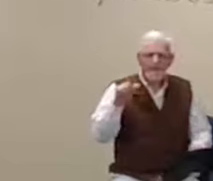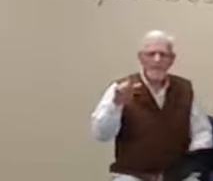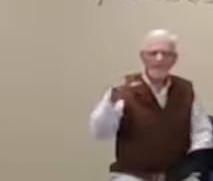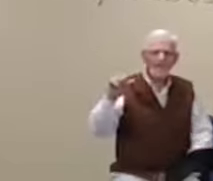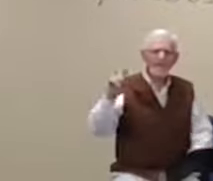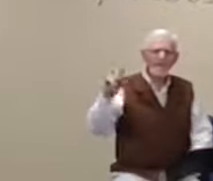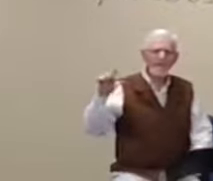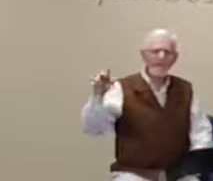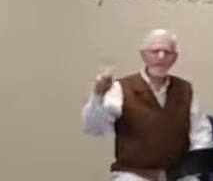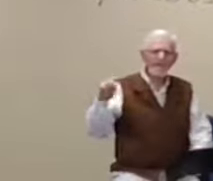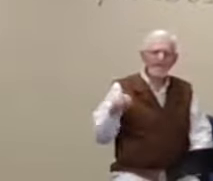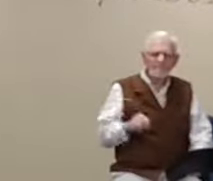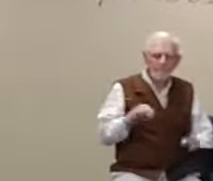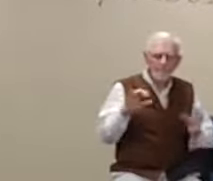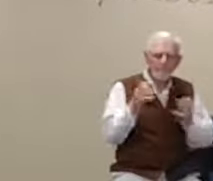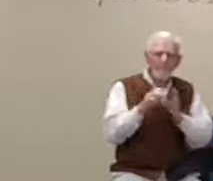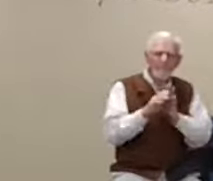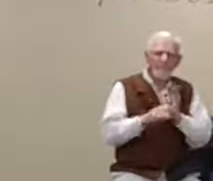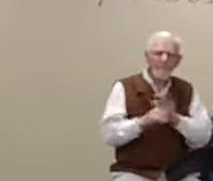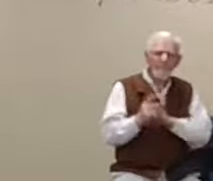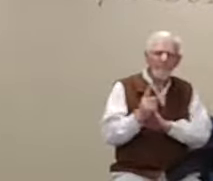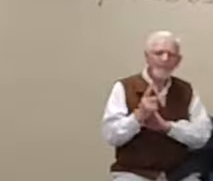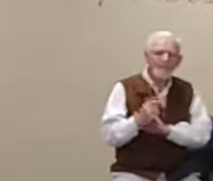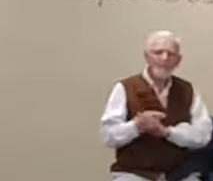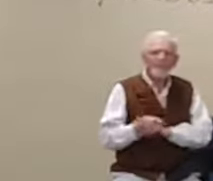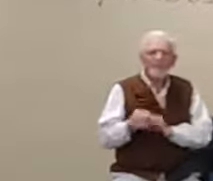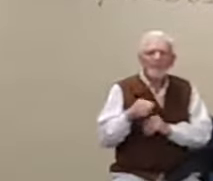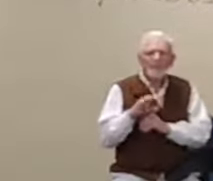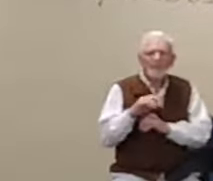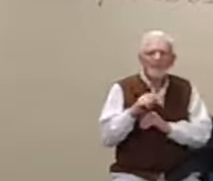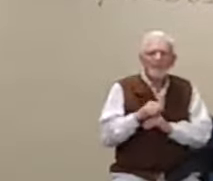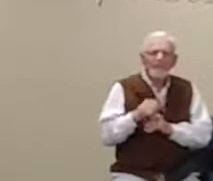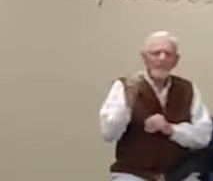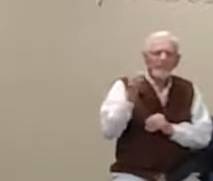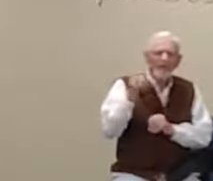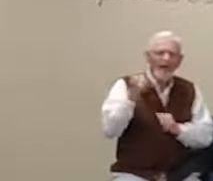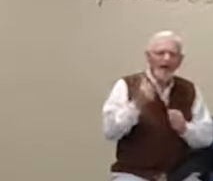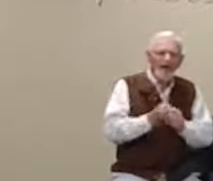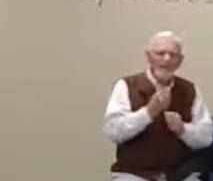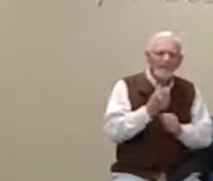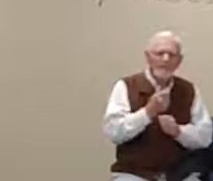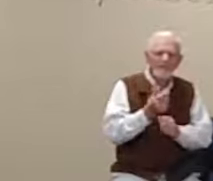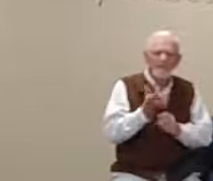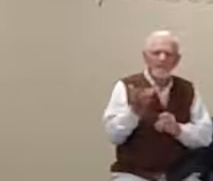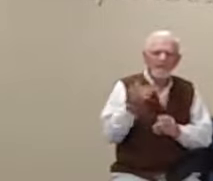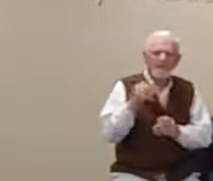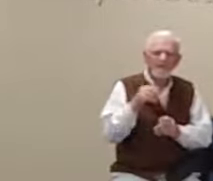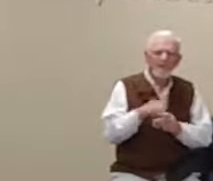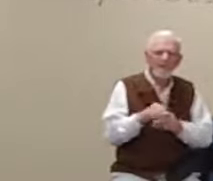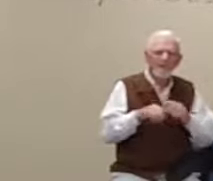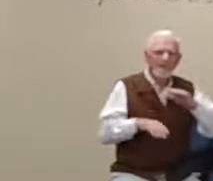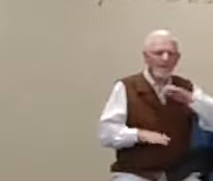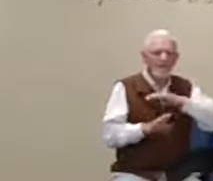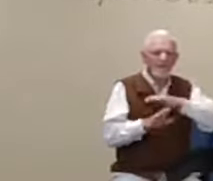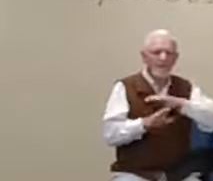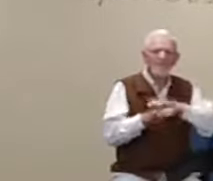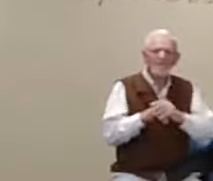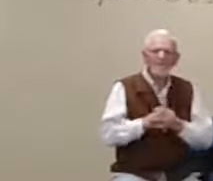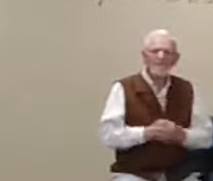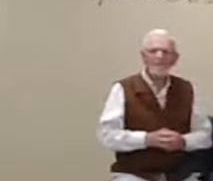gist of it in chapter 1 is that the message reached every creature under heaven. I'm like, how did they do that? You know,